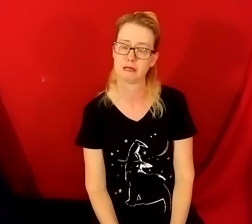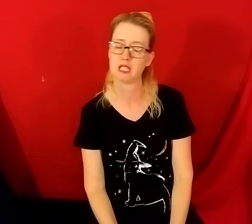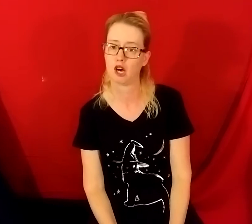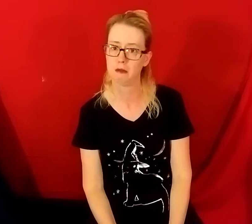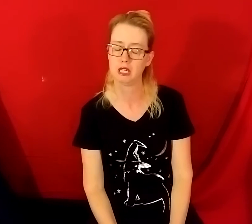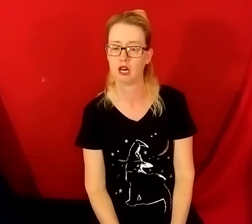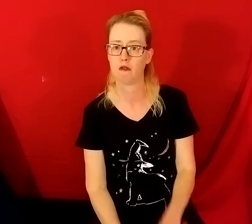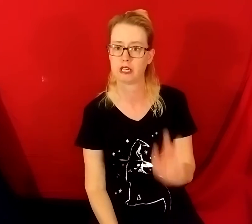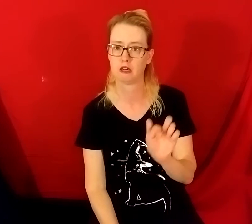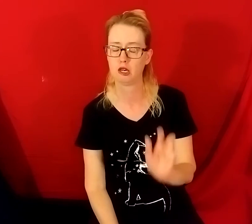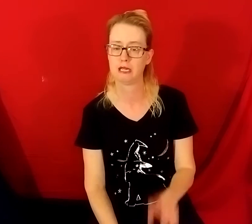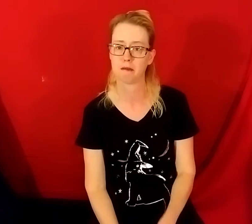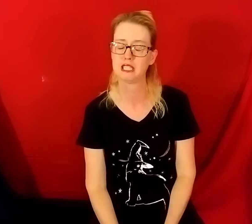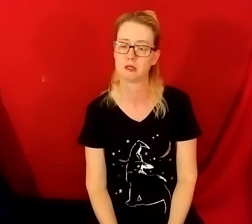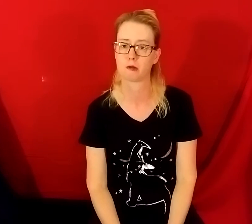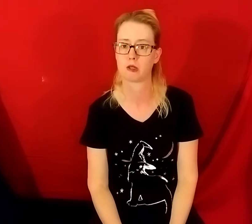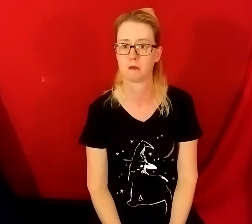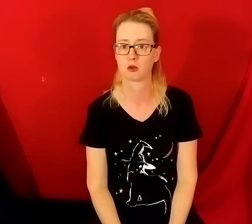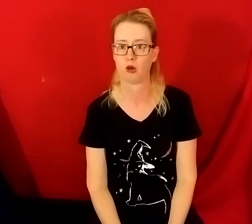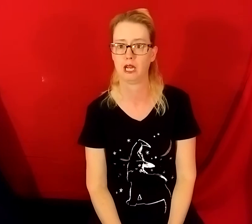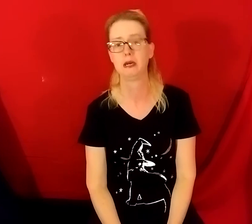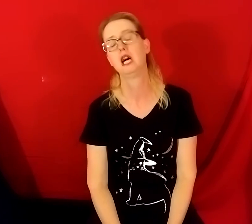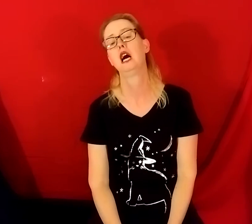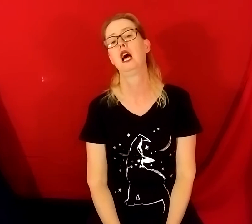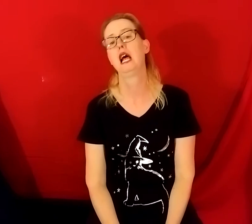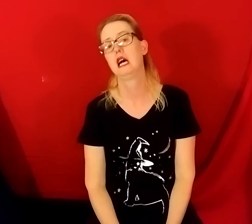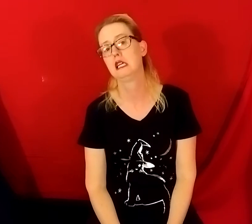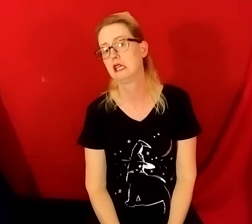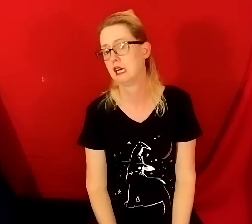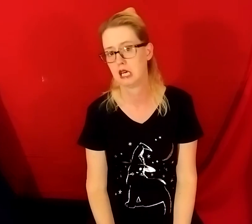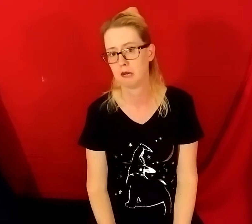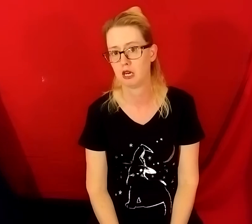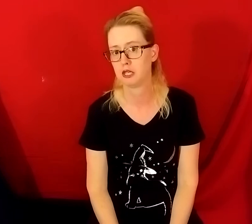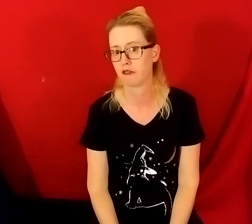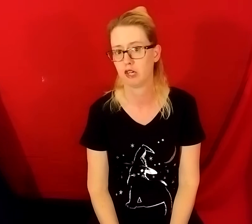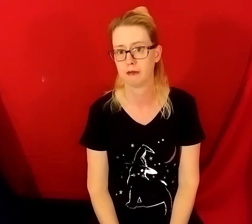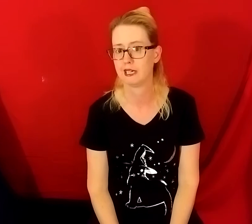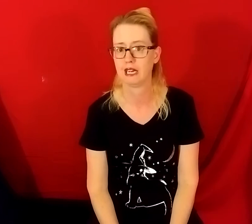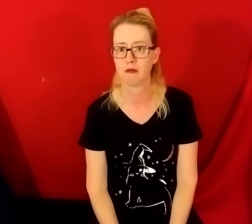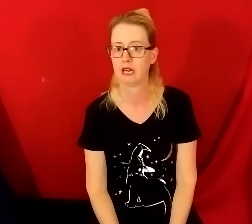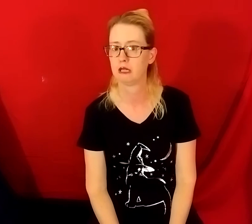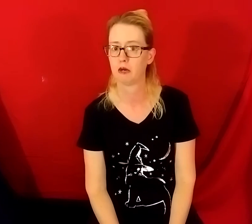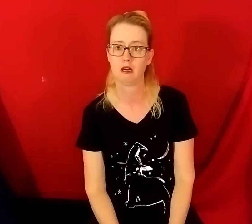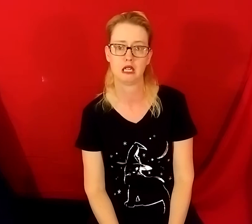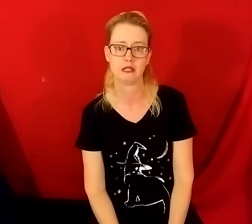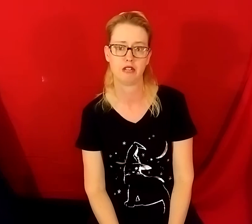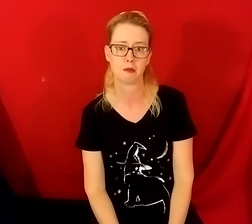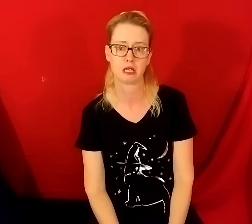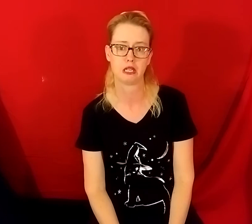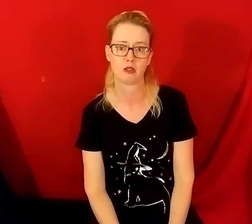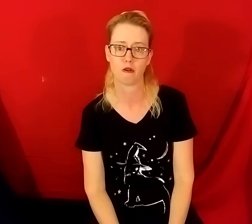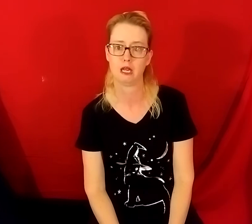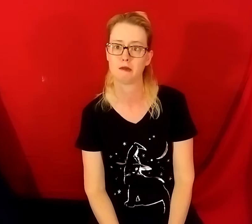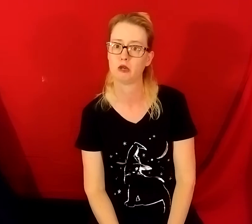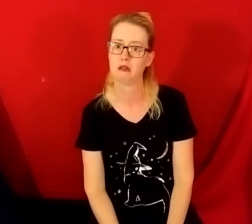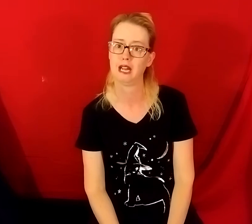comment, right down there, and please subscribe, and, uh, you can follow me on anywhere, anywhere, on Facebook, Instagram, Twitter, and,